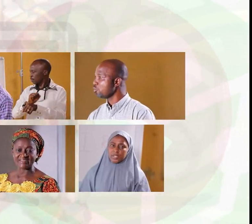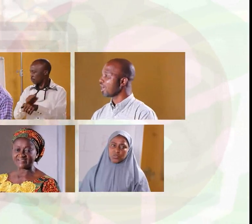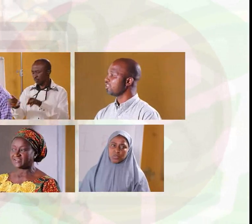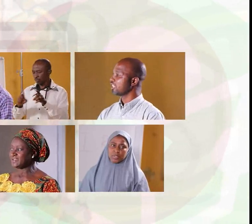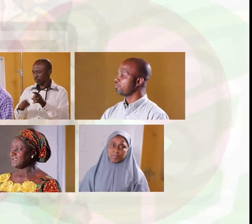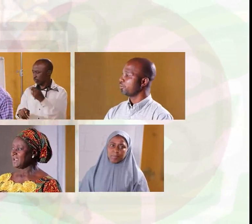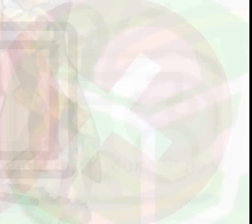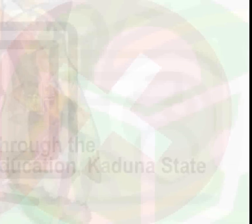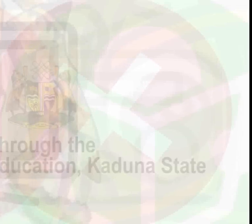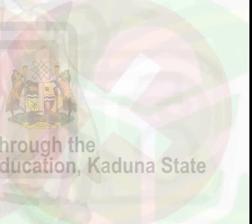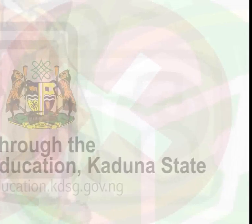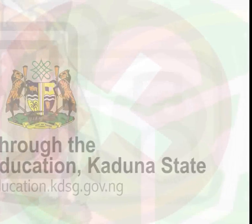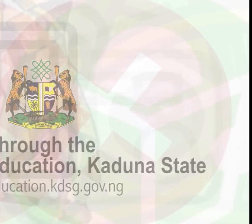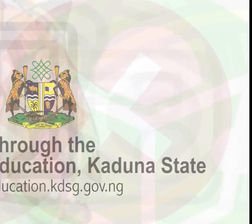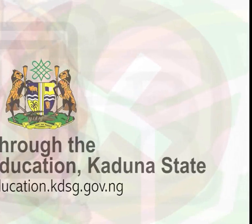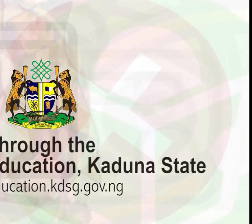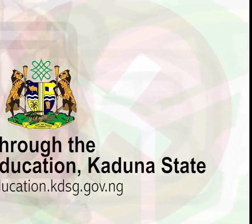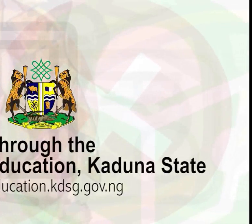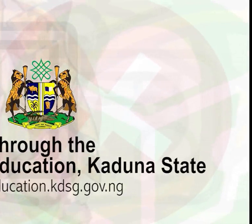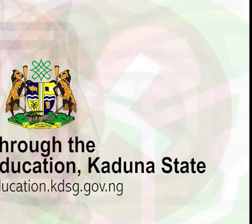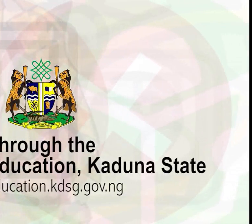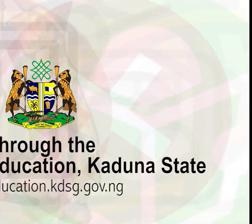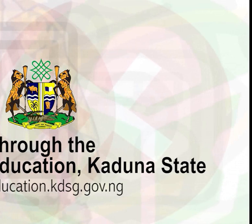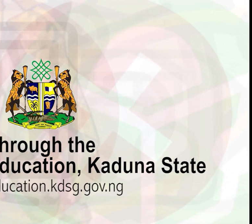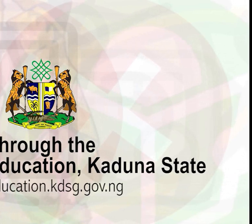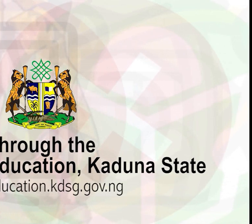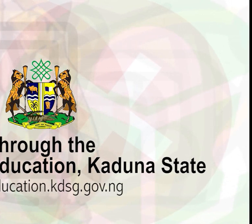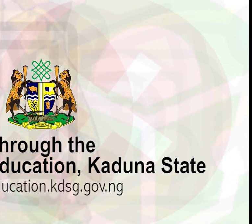done. We can see that it is in opposite direction.